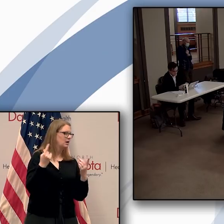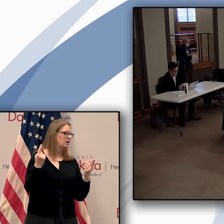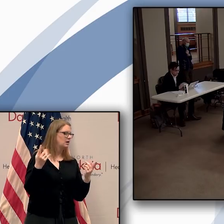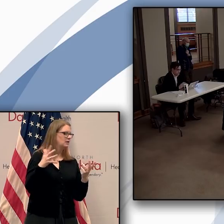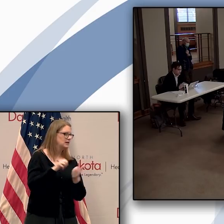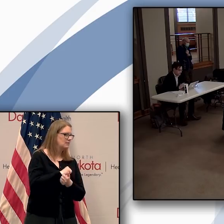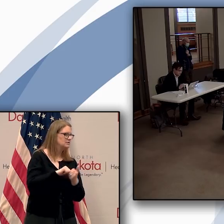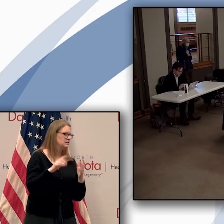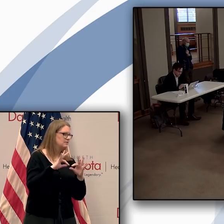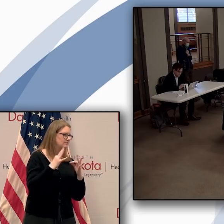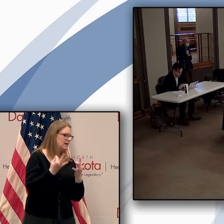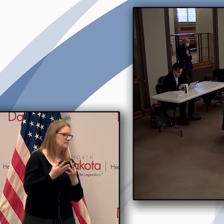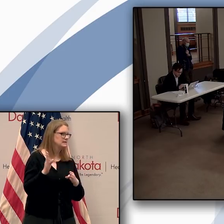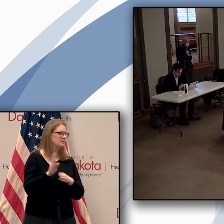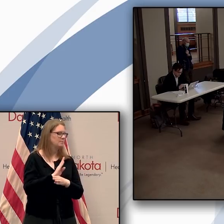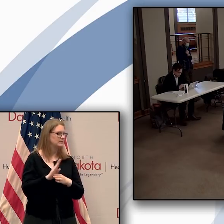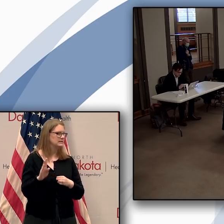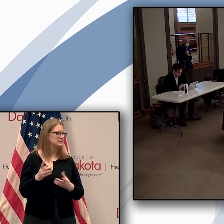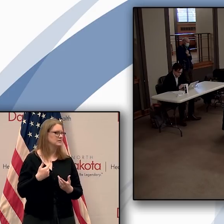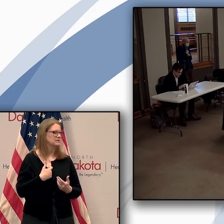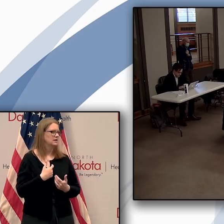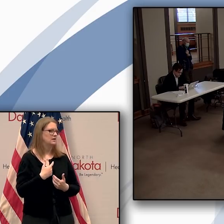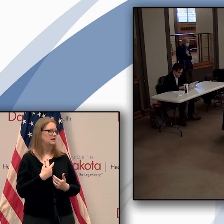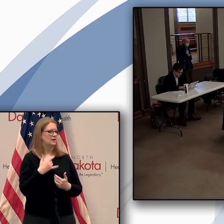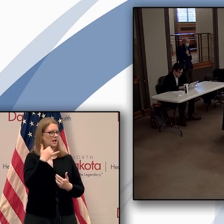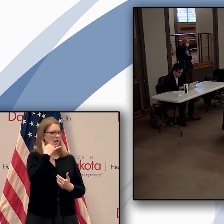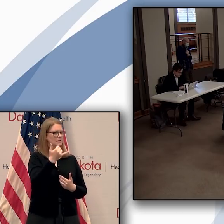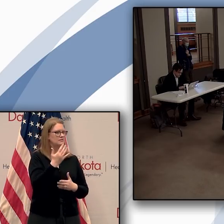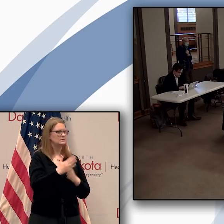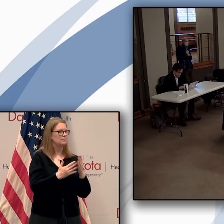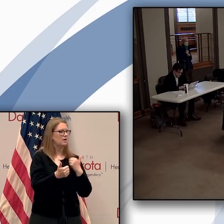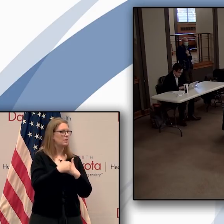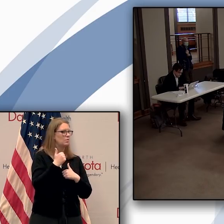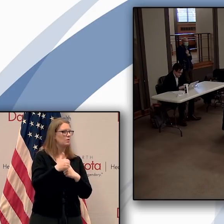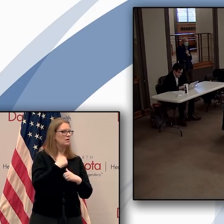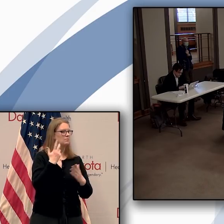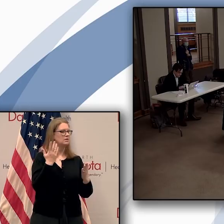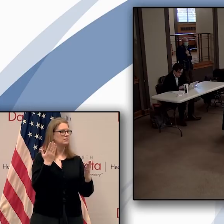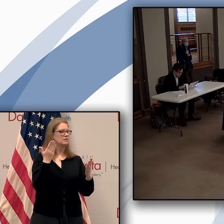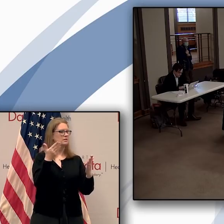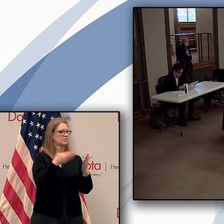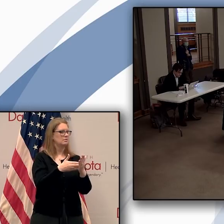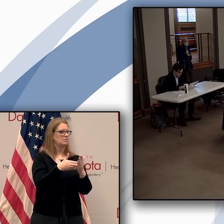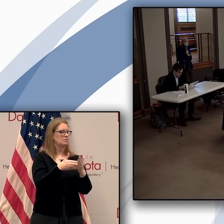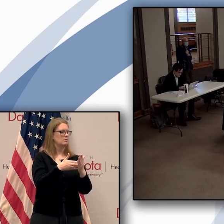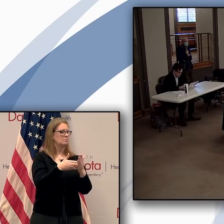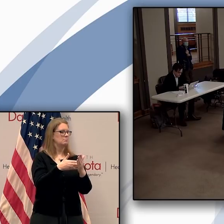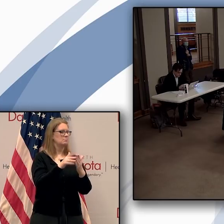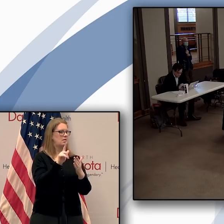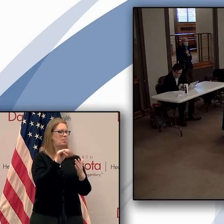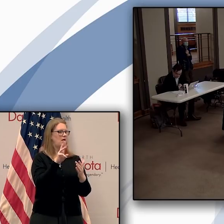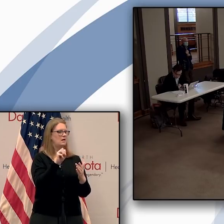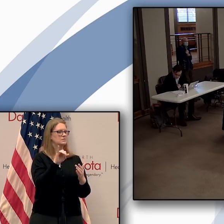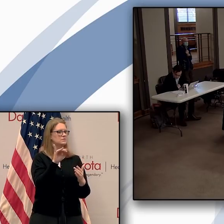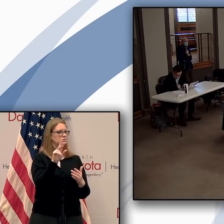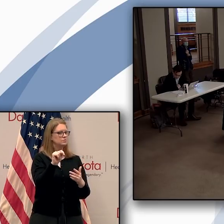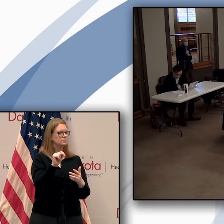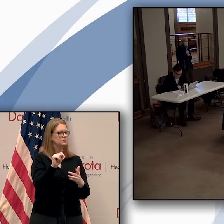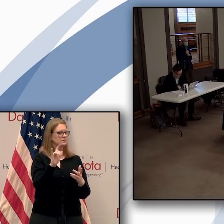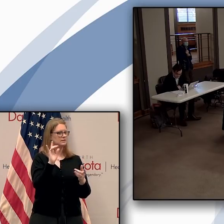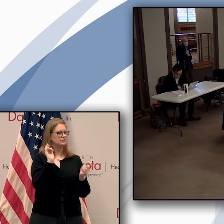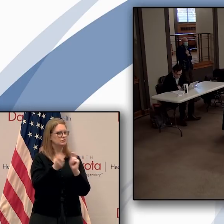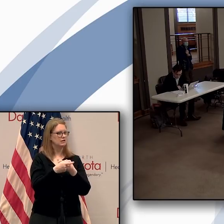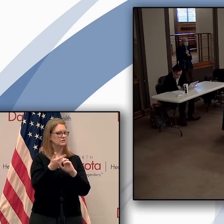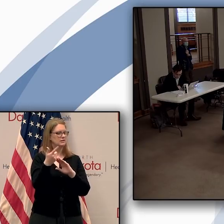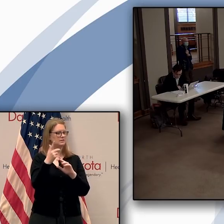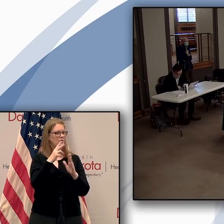all sizes. I talked to a few of them, and some of them are even threatening lawsuits or rewriting the authorities of executive orders.